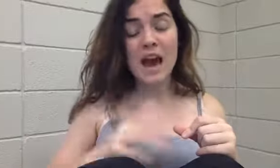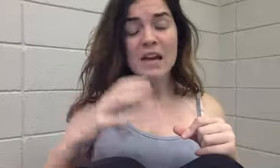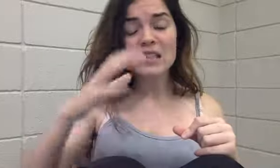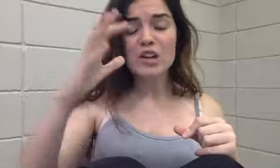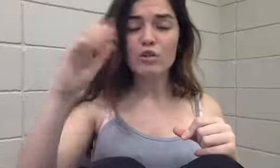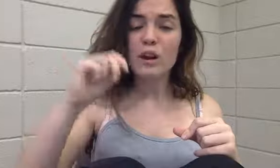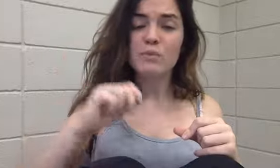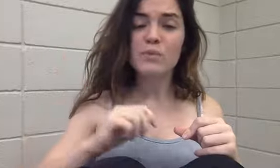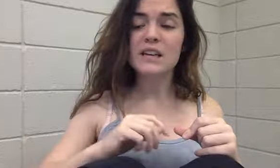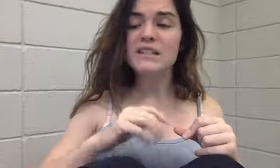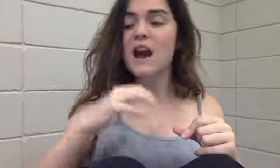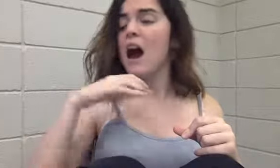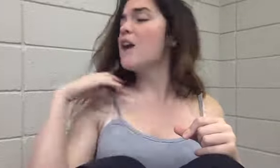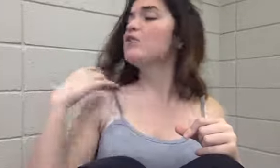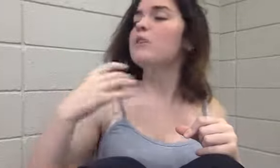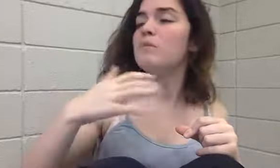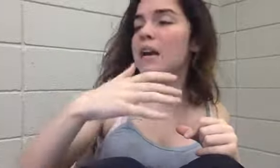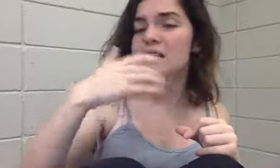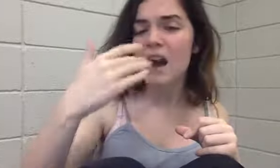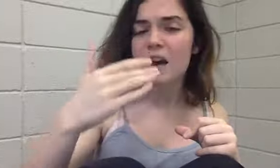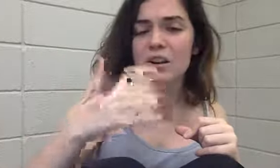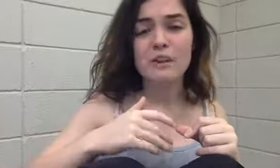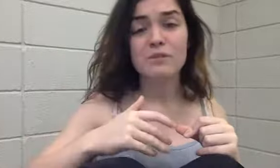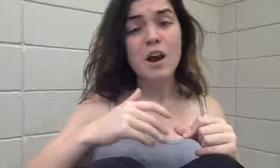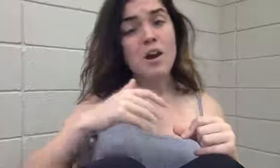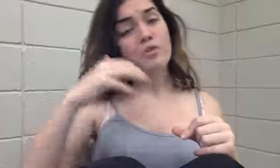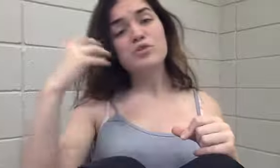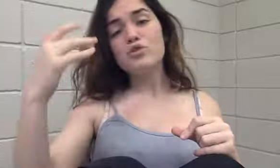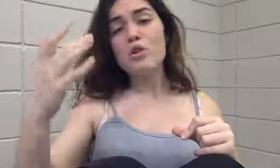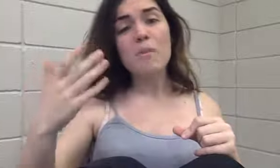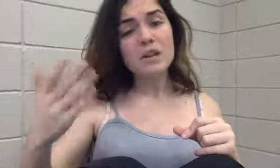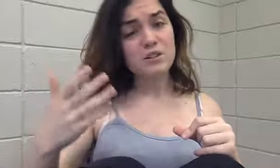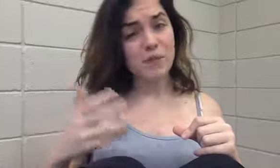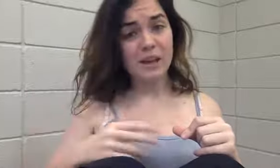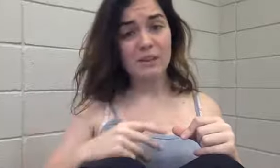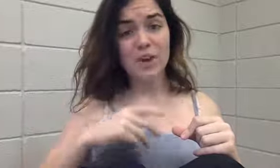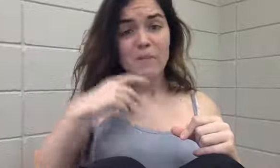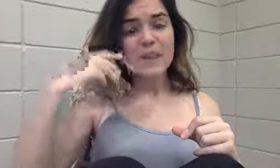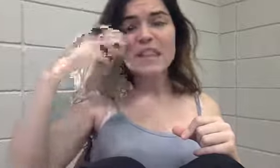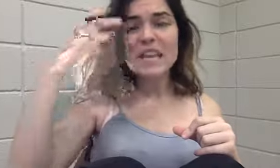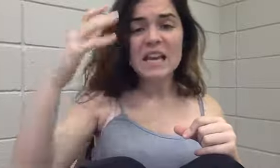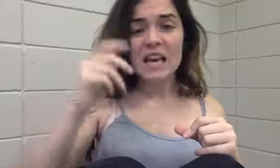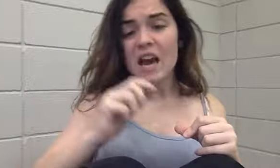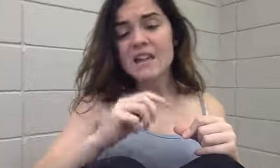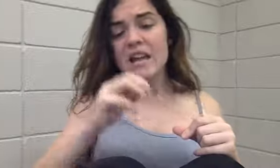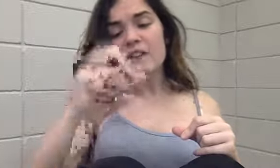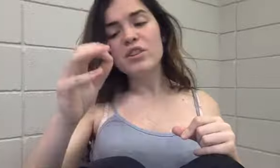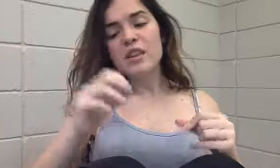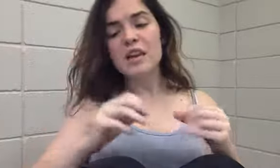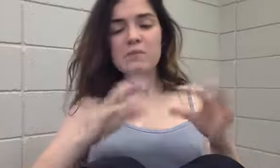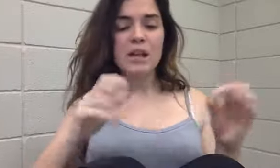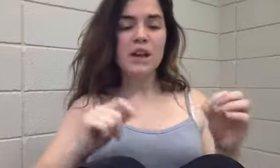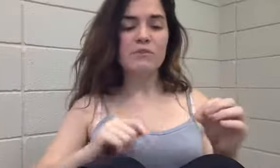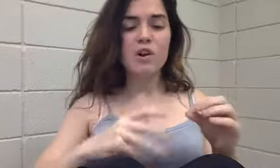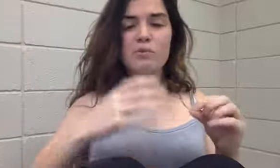it's incredible, because I've lived my entire life, so much of my life, thinking that everything in my life was there